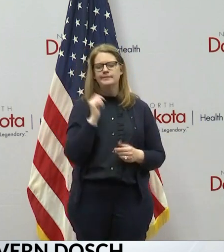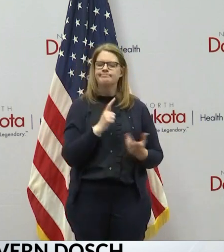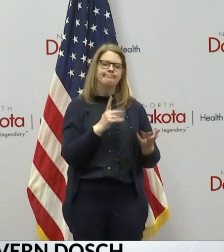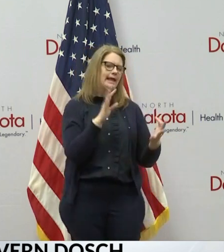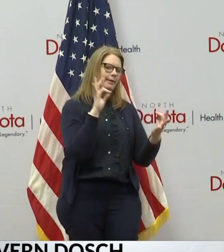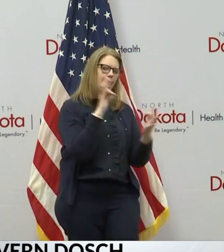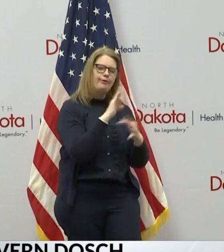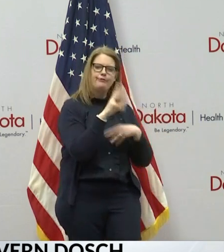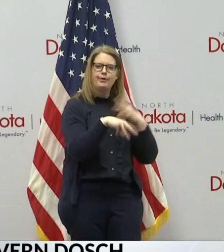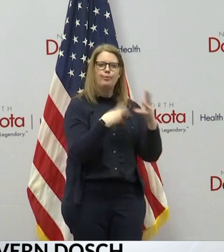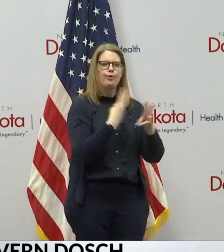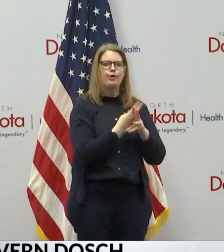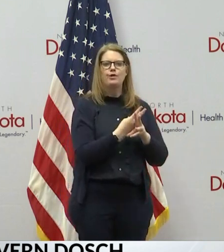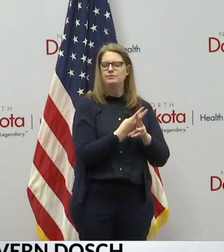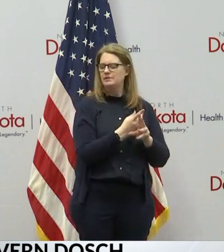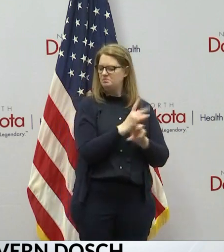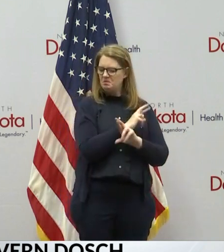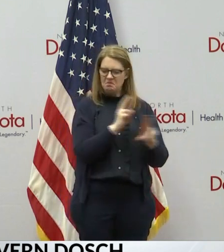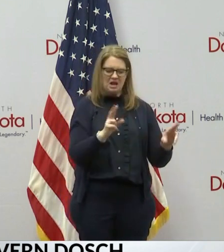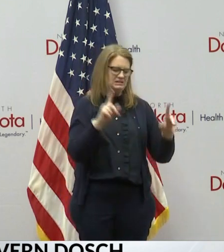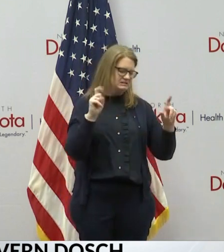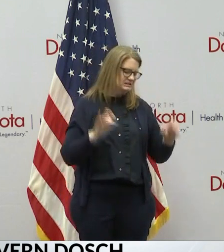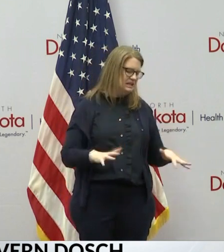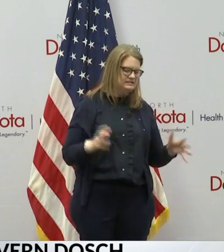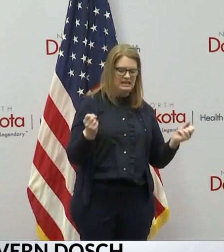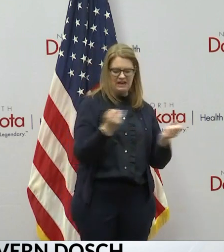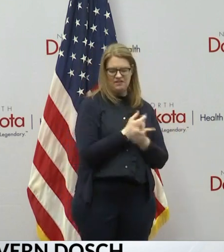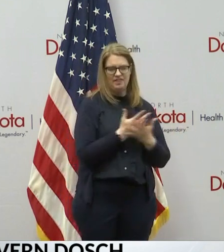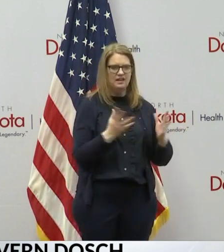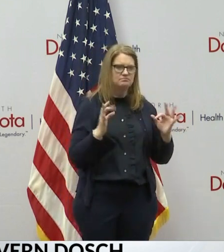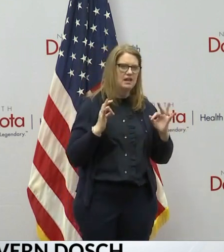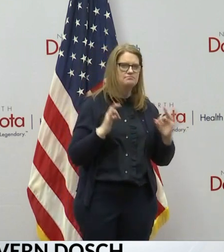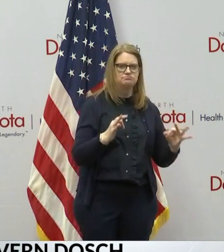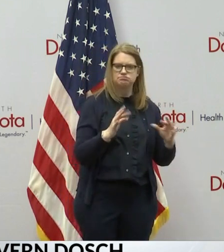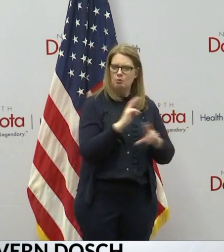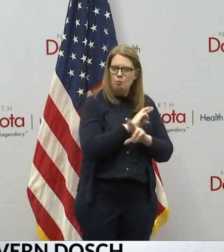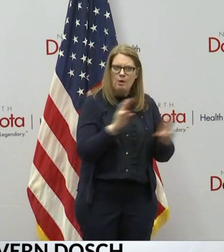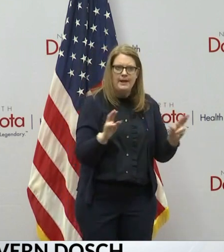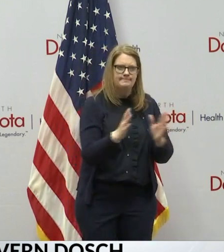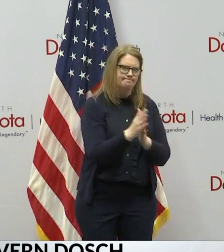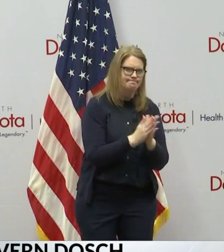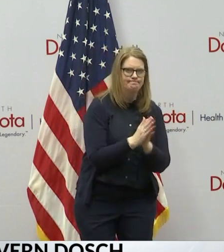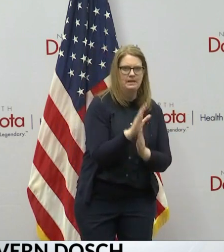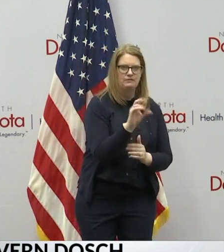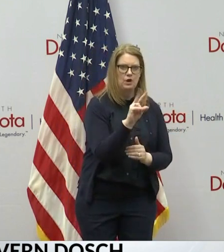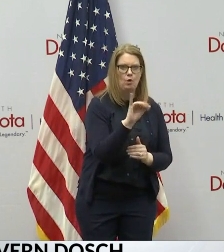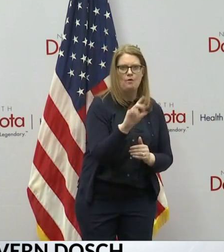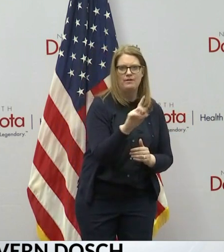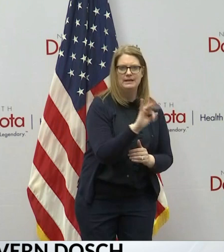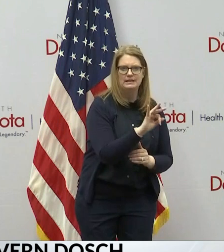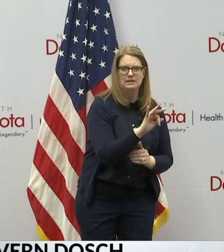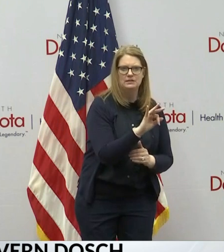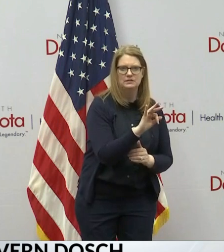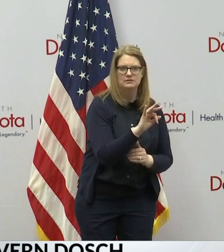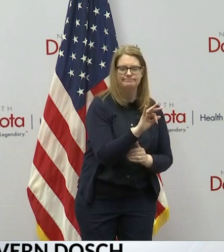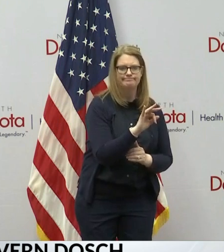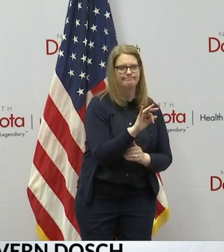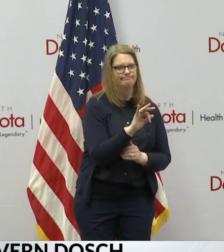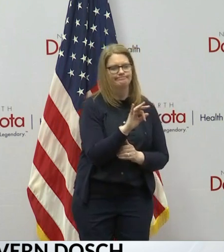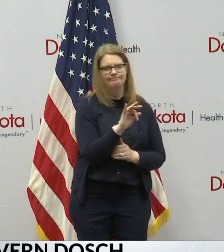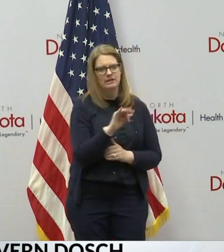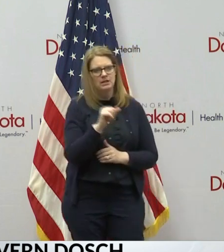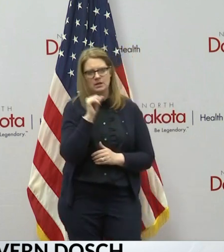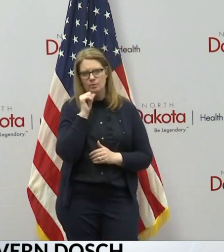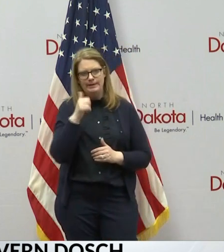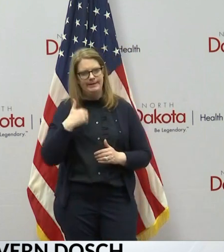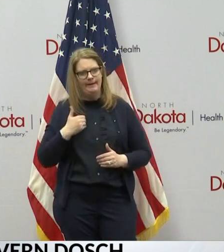these systems stood up and ready and tested and people trained, ready for COVID-19. We didn't have that luxury.